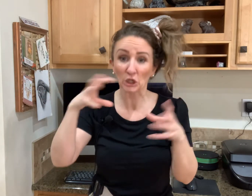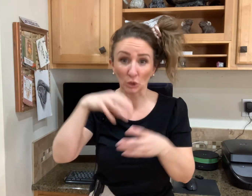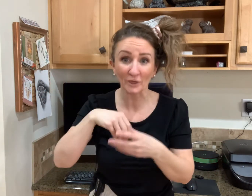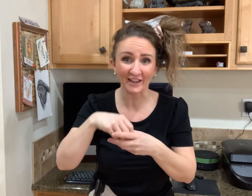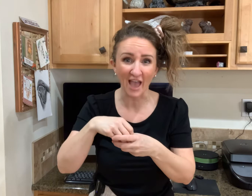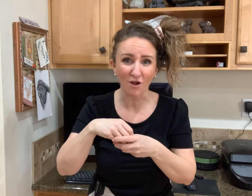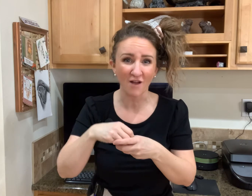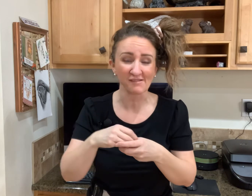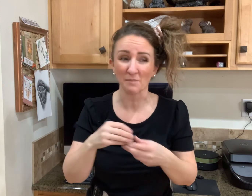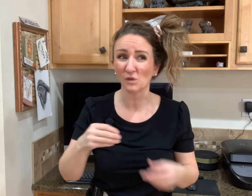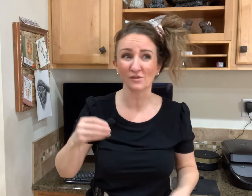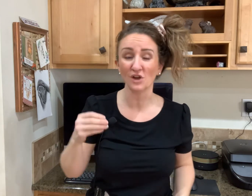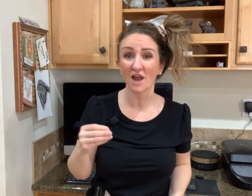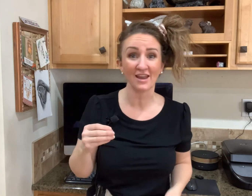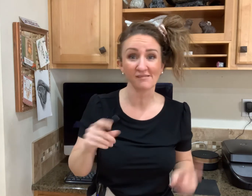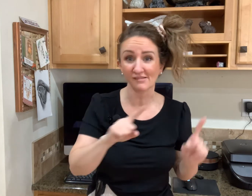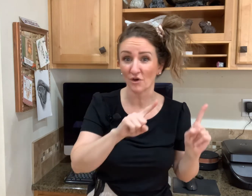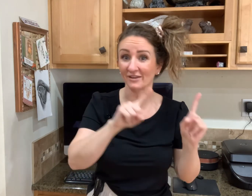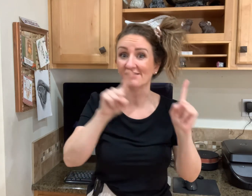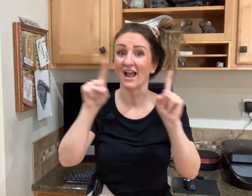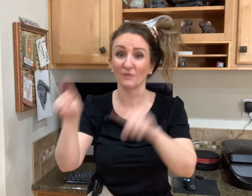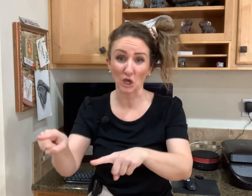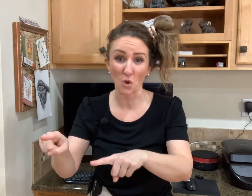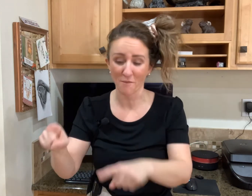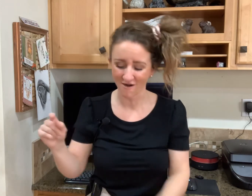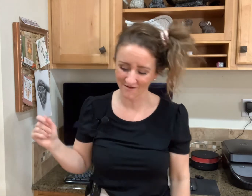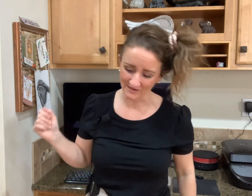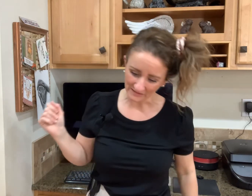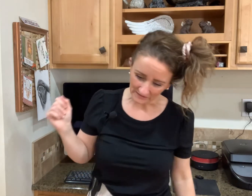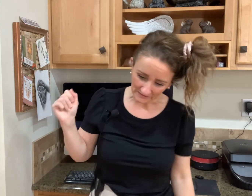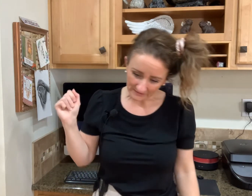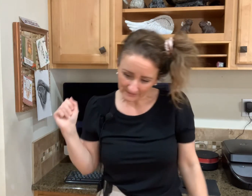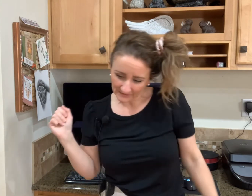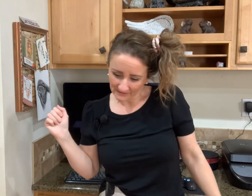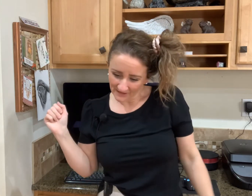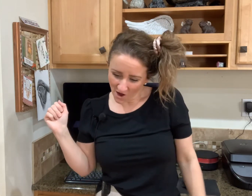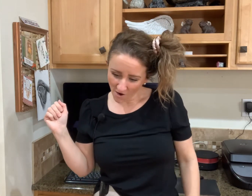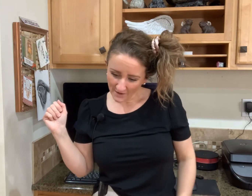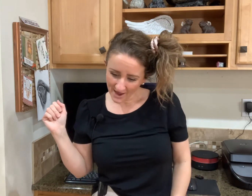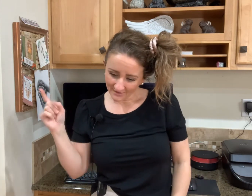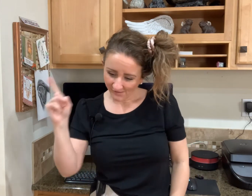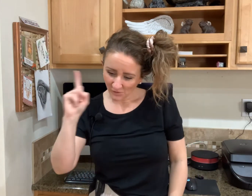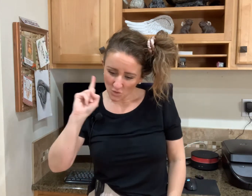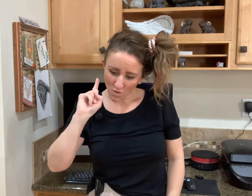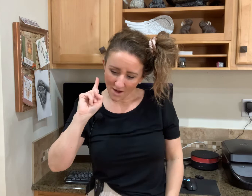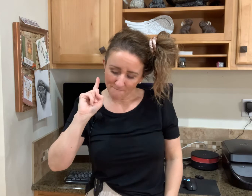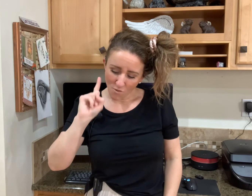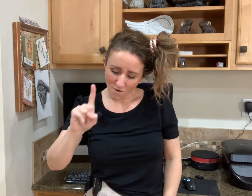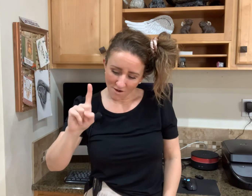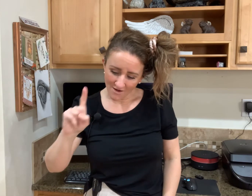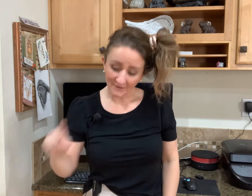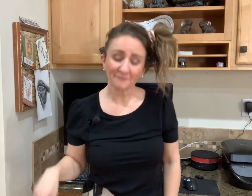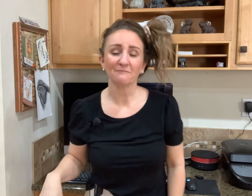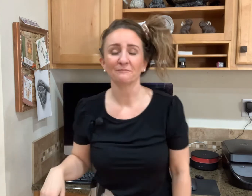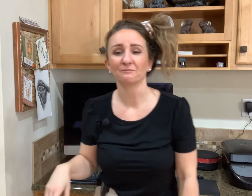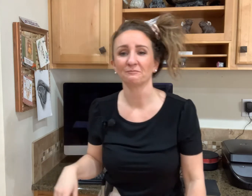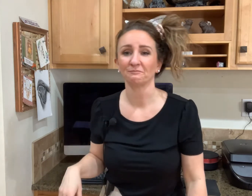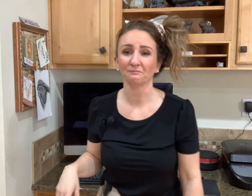included in that concept, so it's not necessary to sign the go part. Okay, let's do one more.